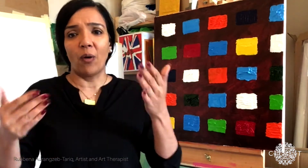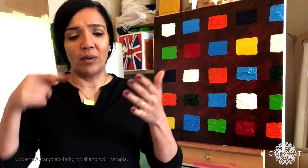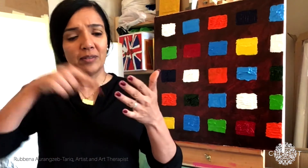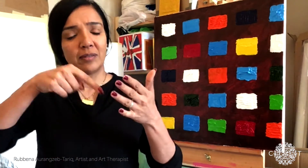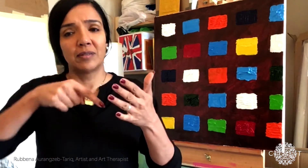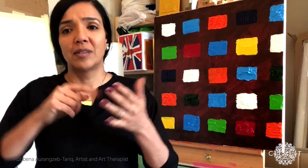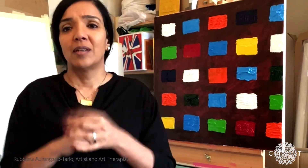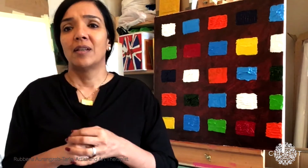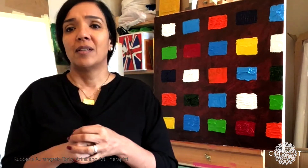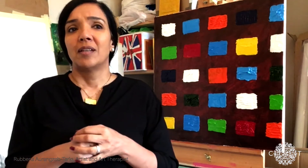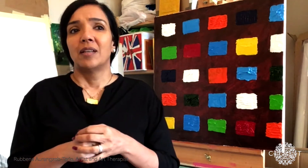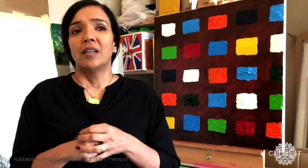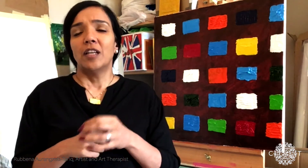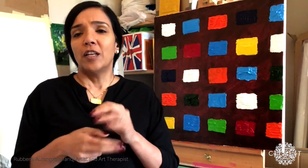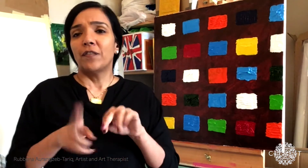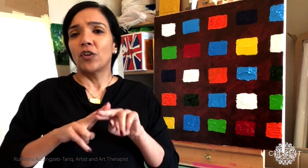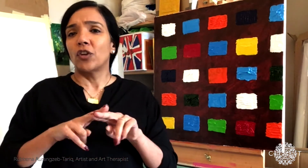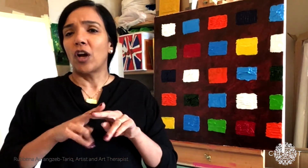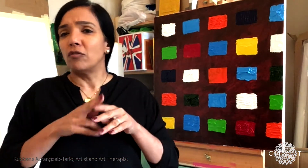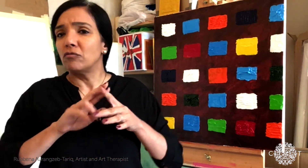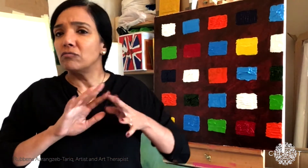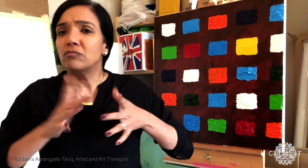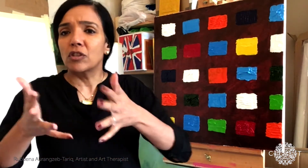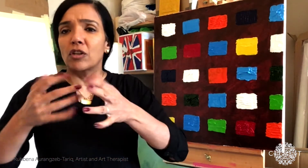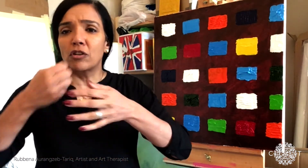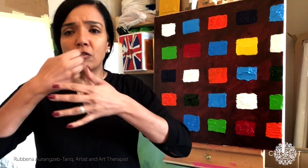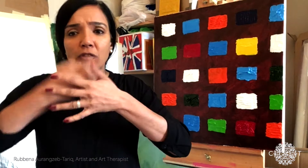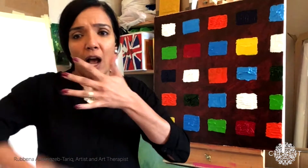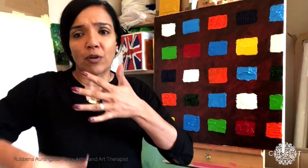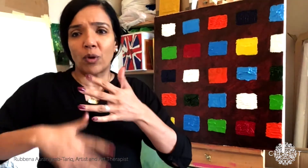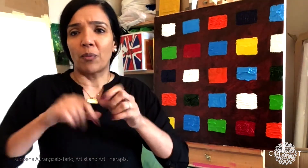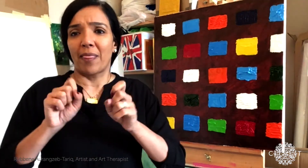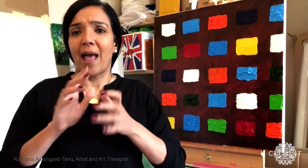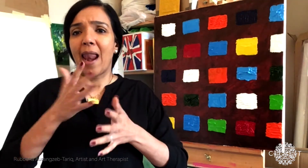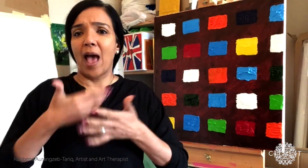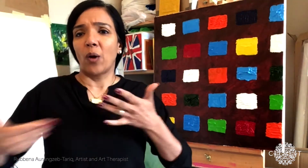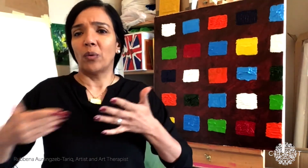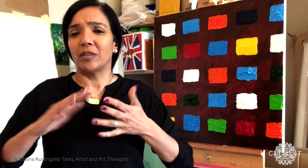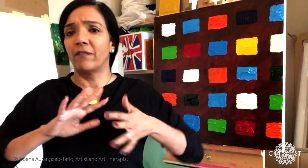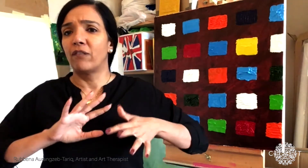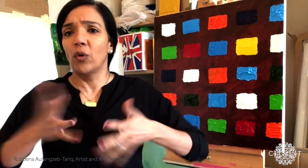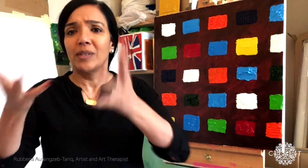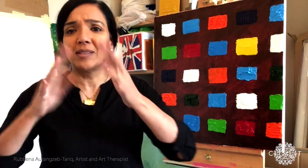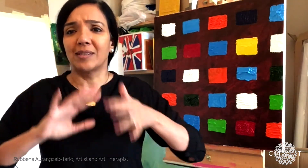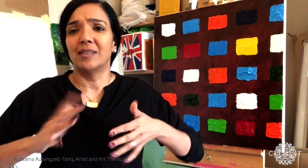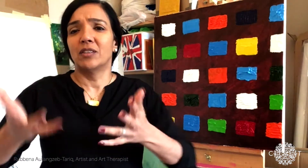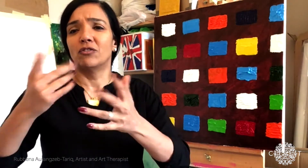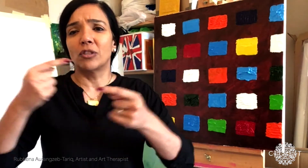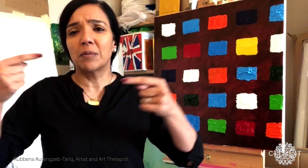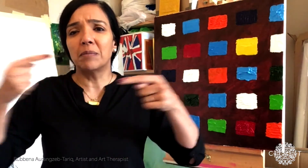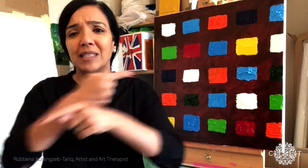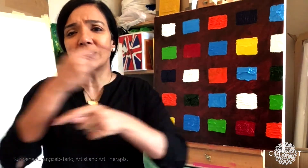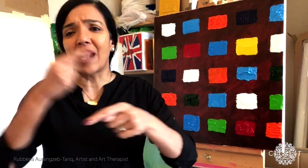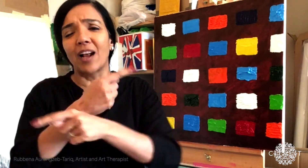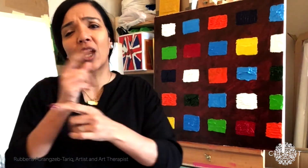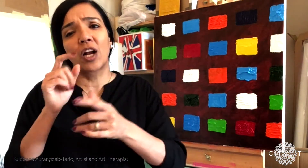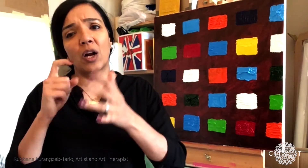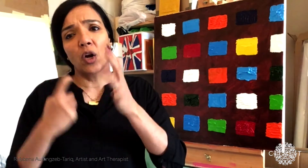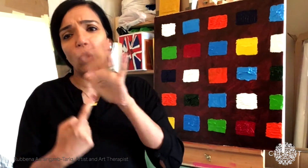language, if you're not grasping with that language fluency, you miss that